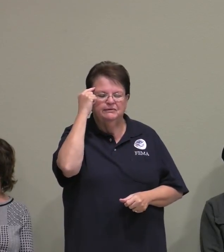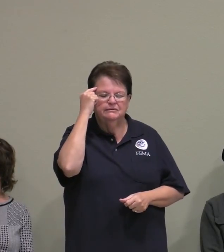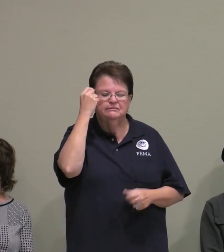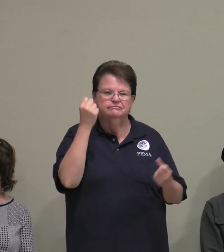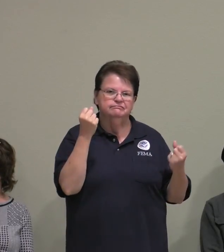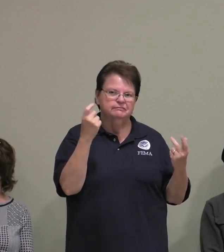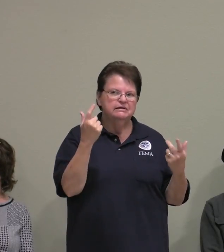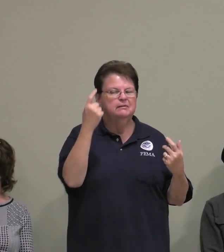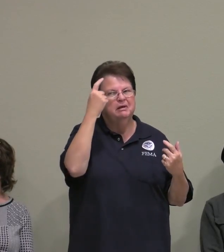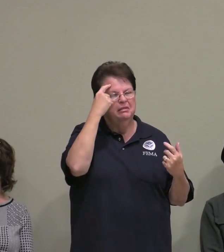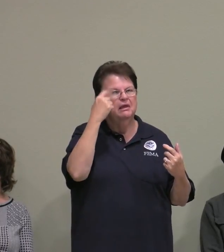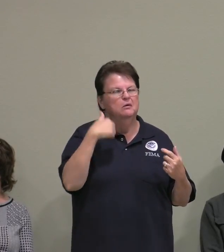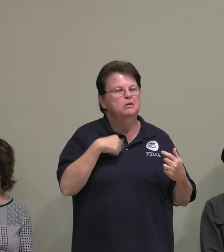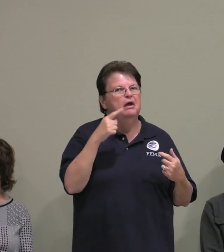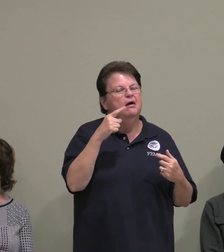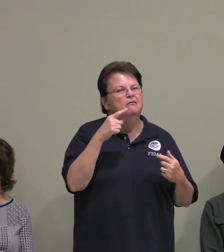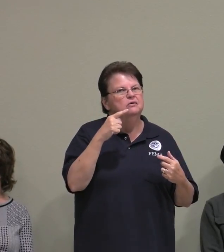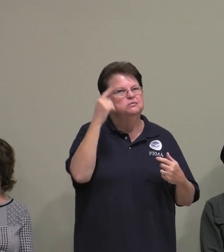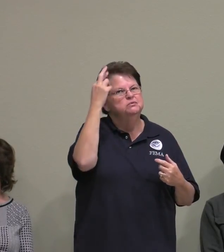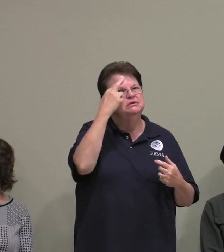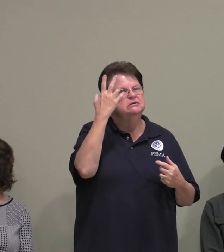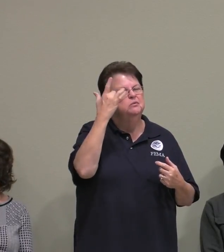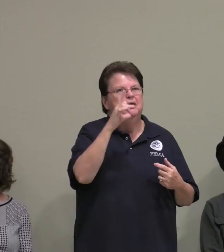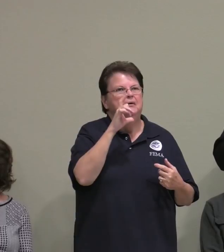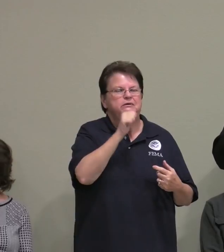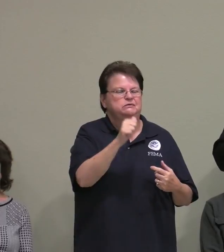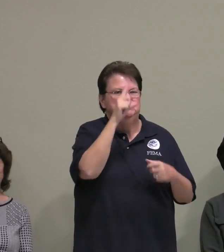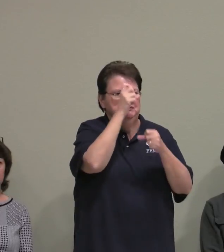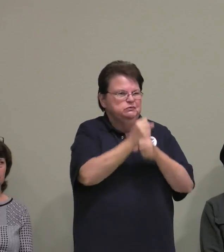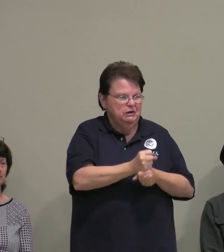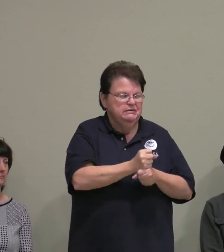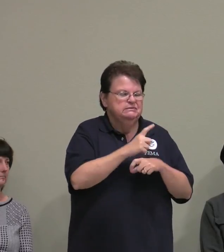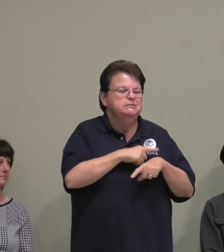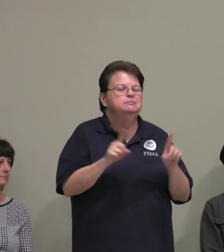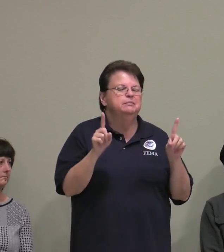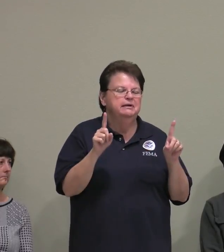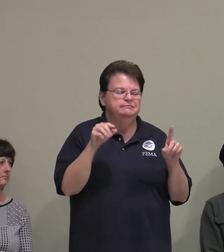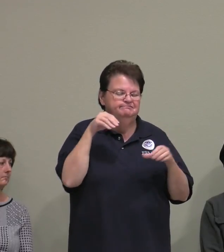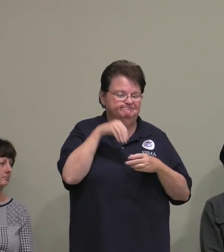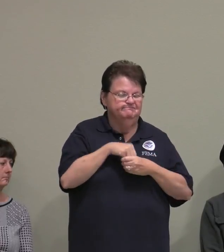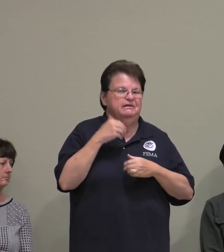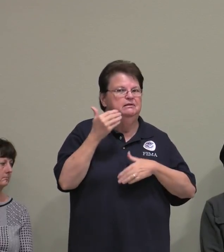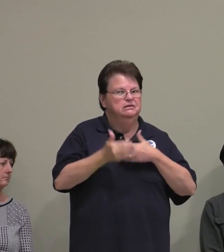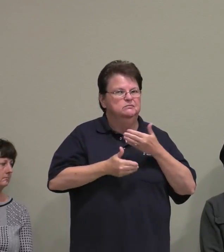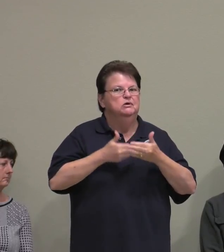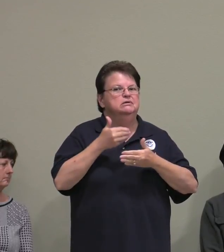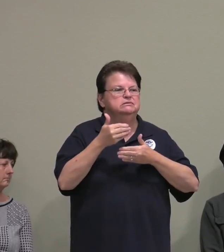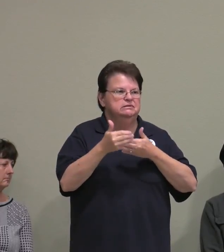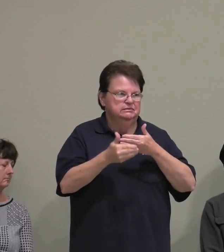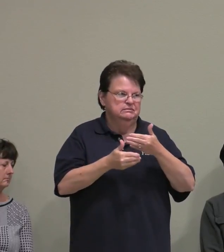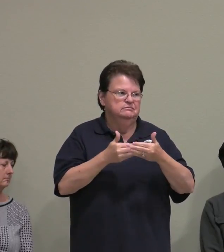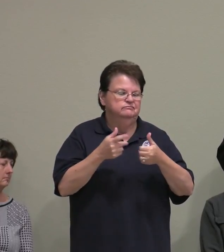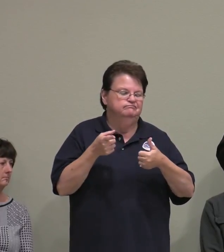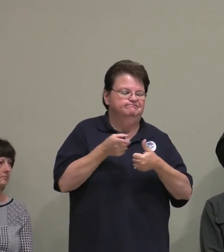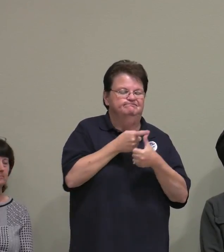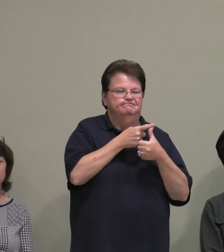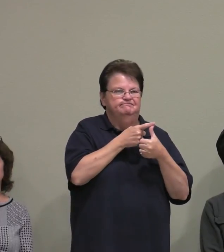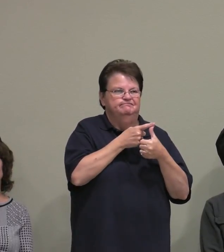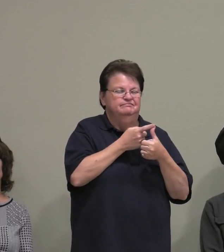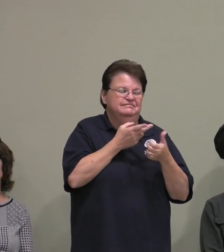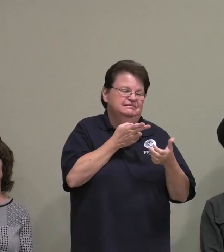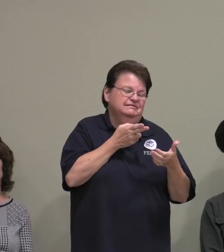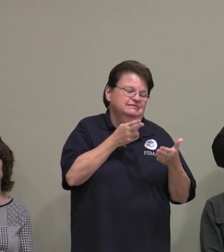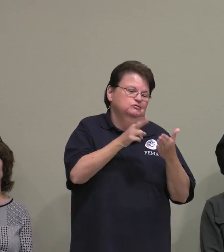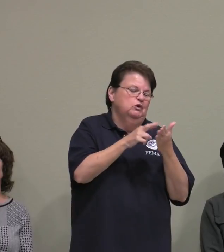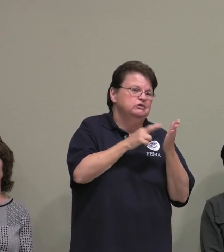think we have good reason to distrust government. But going into this process, I think number one, it's important to